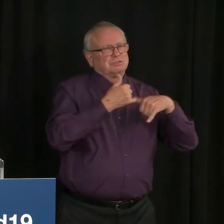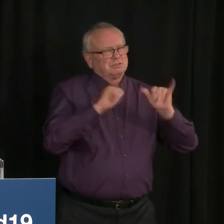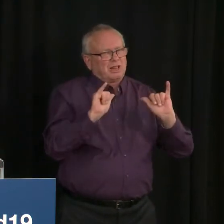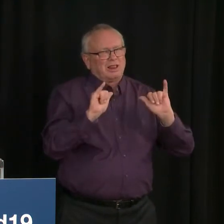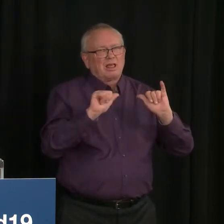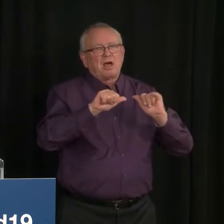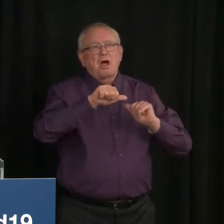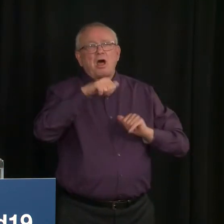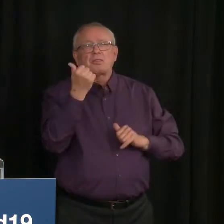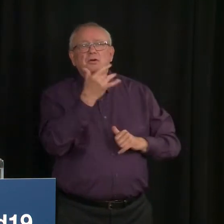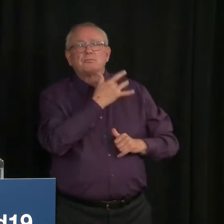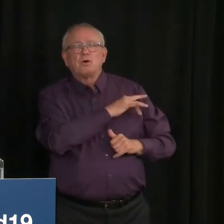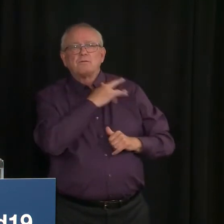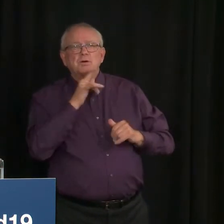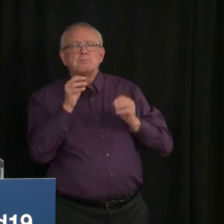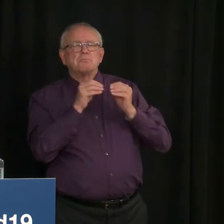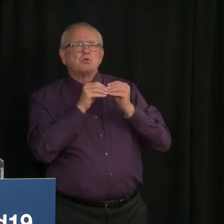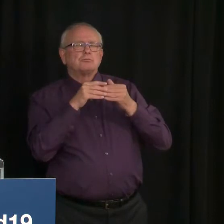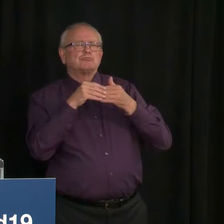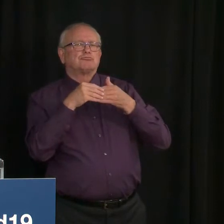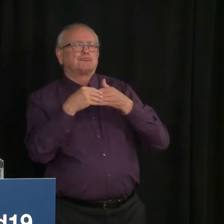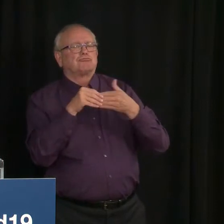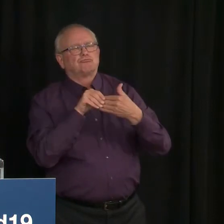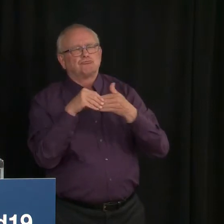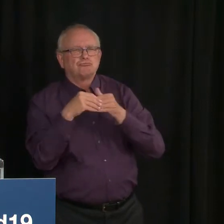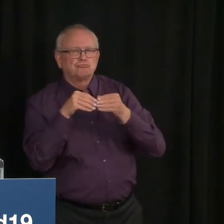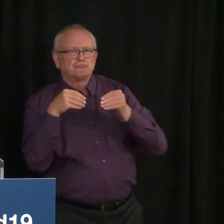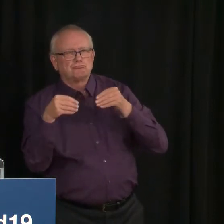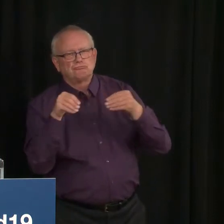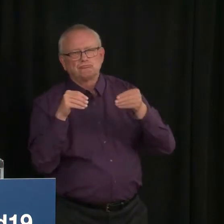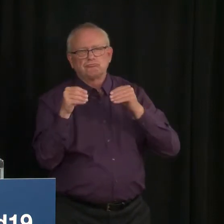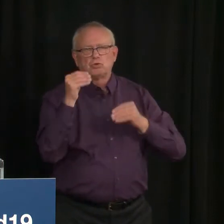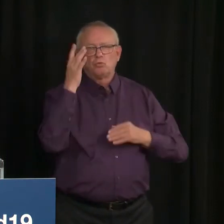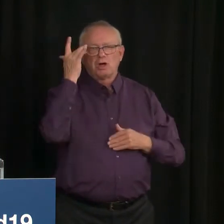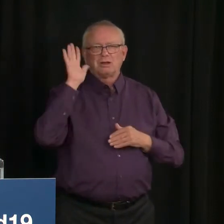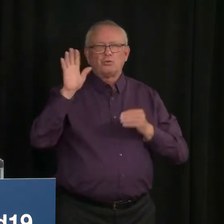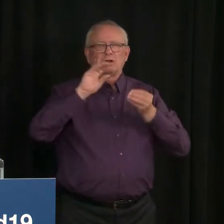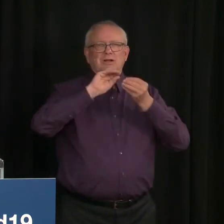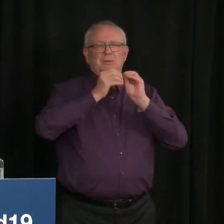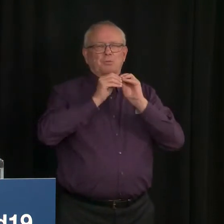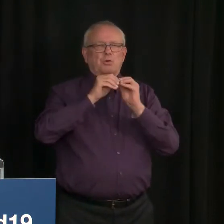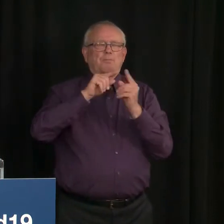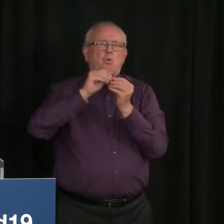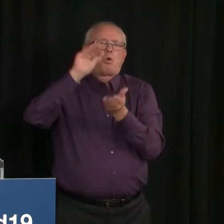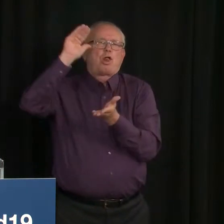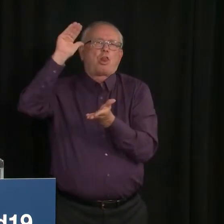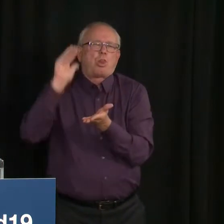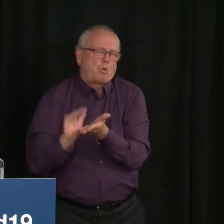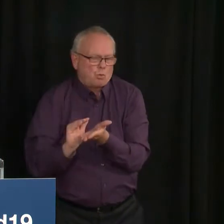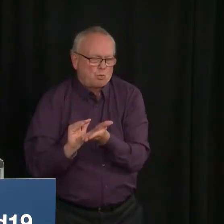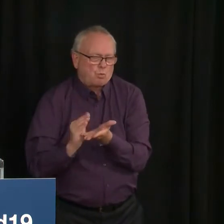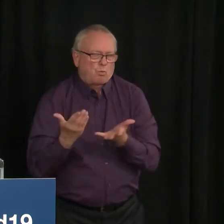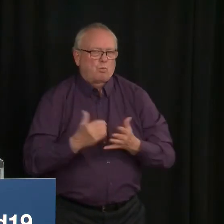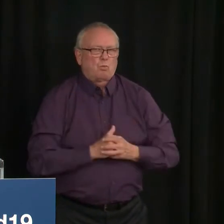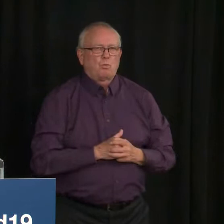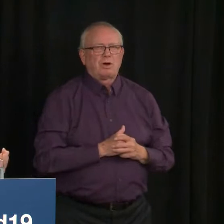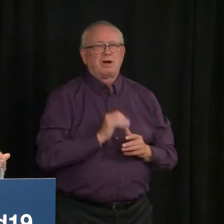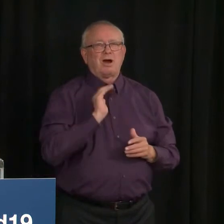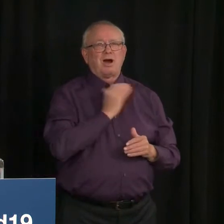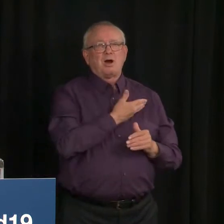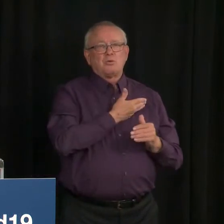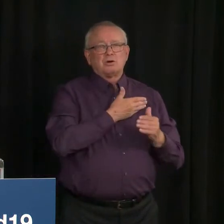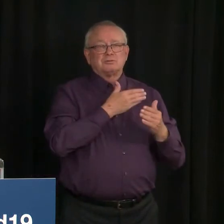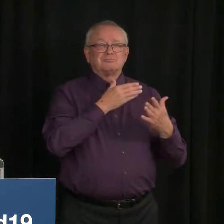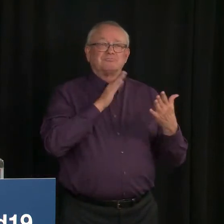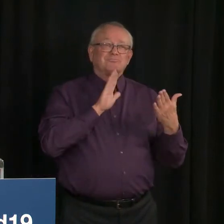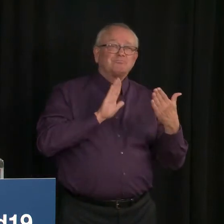ease measures earlier, given that they started out with slightly lower case rates. And so our approach has been to drive our cases